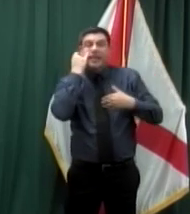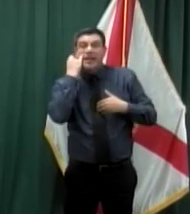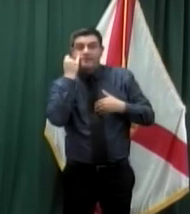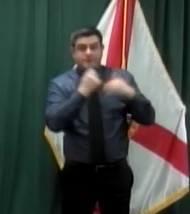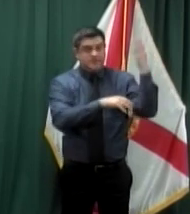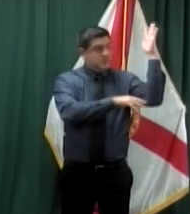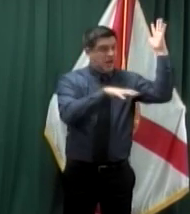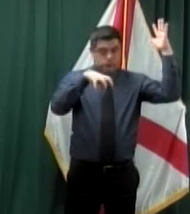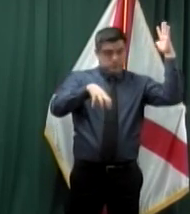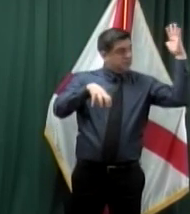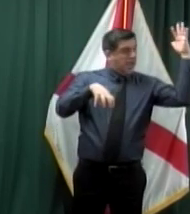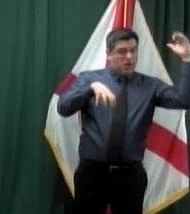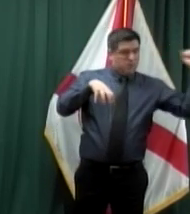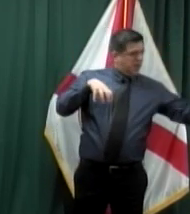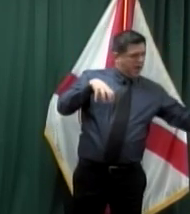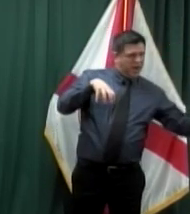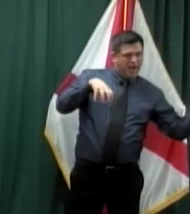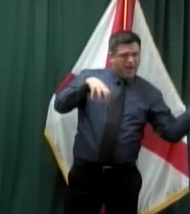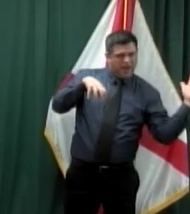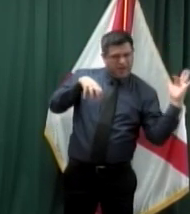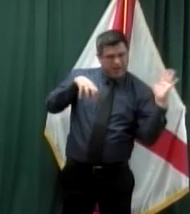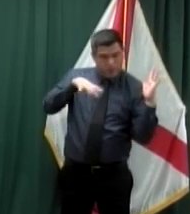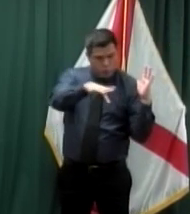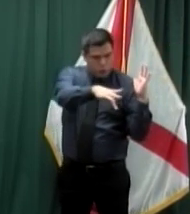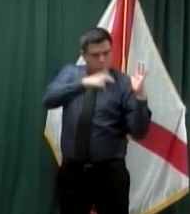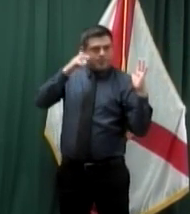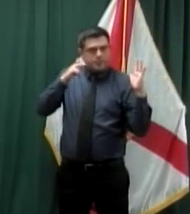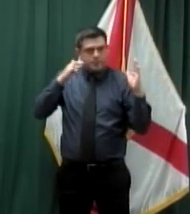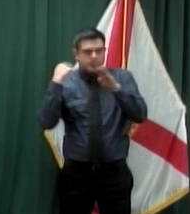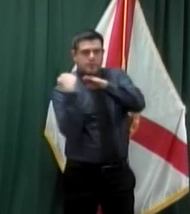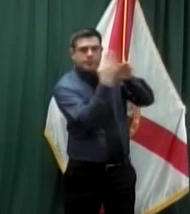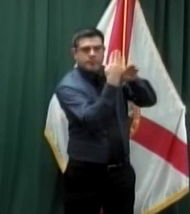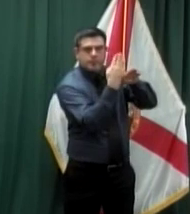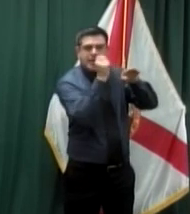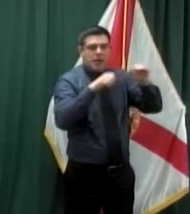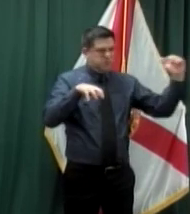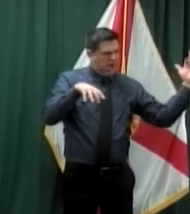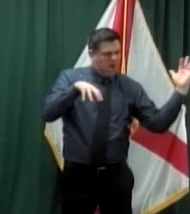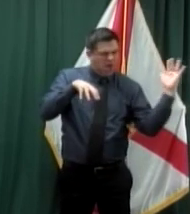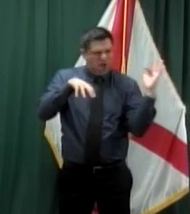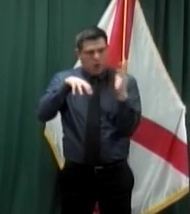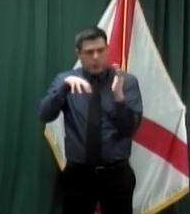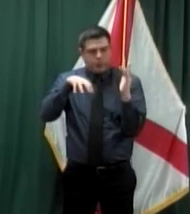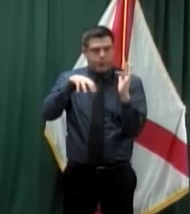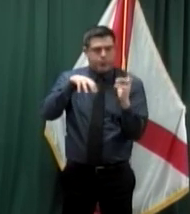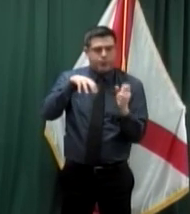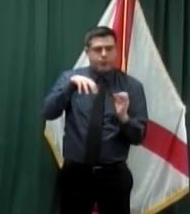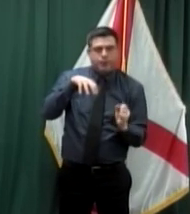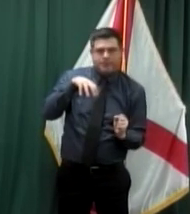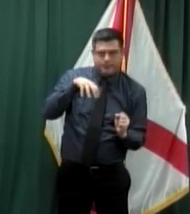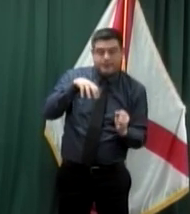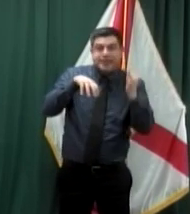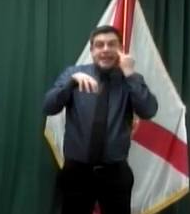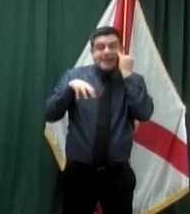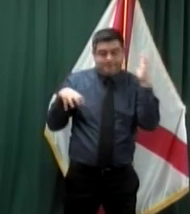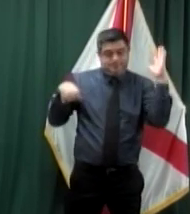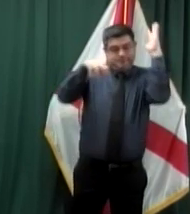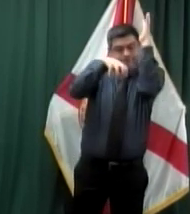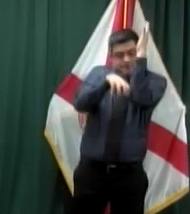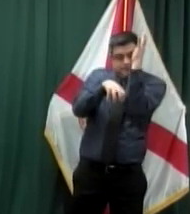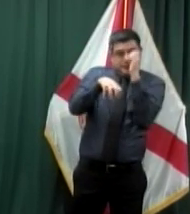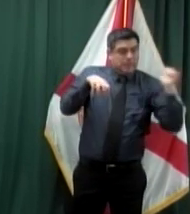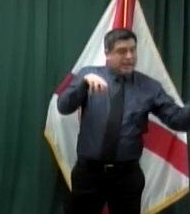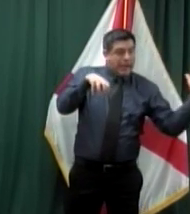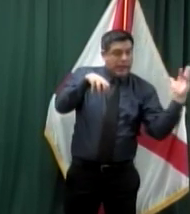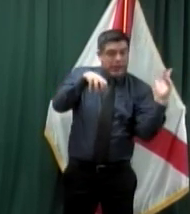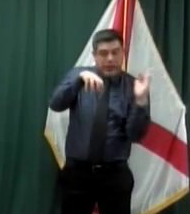Please make sure our emergency vehicles can reach you, and that is by keeping a 12-foot wide